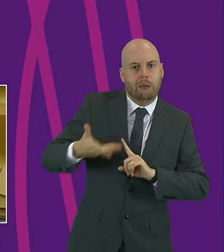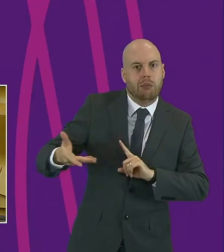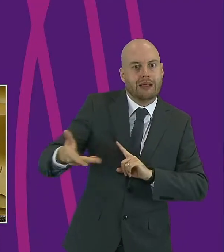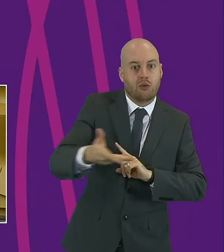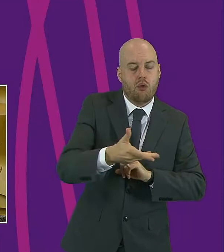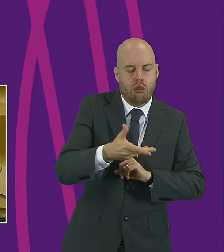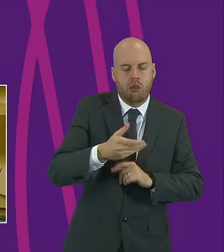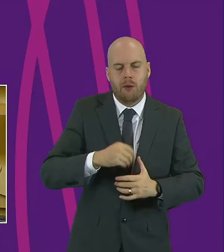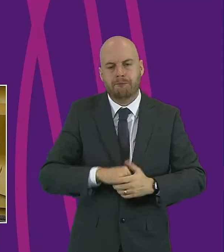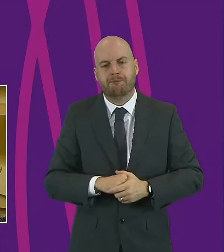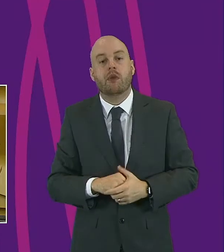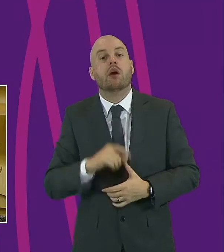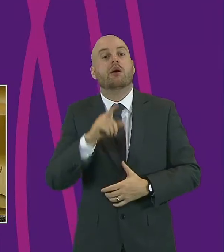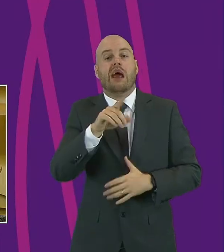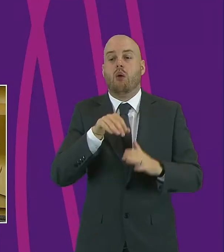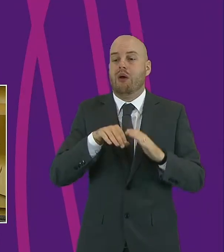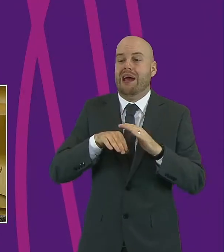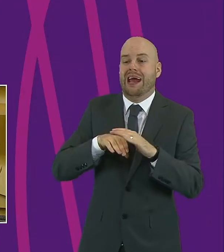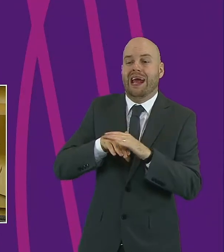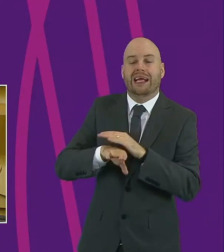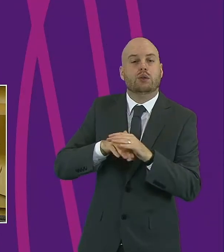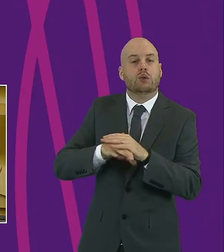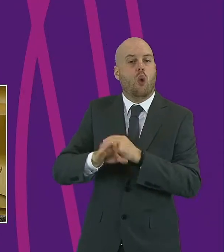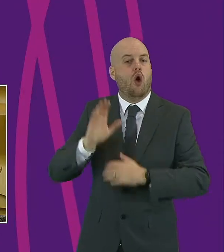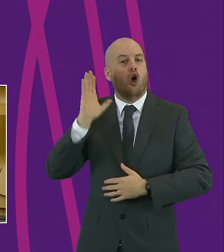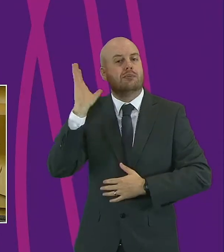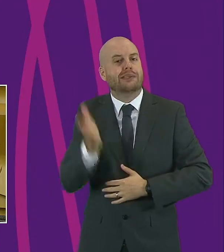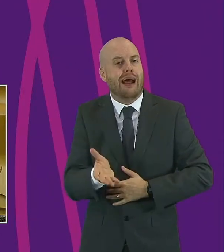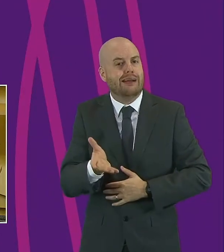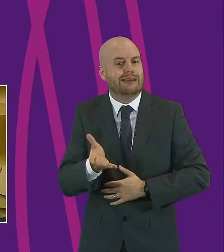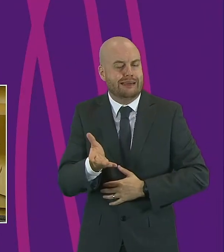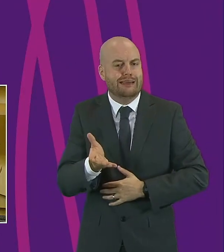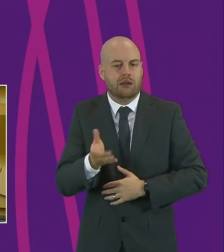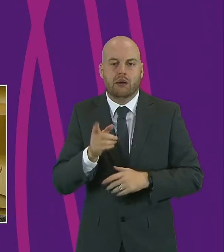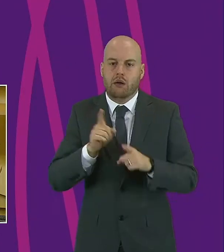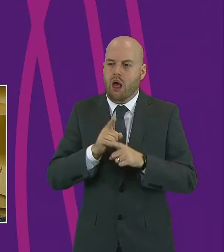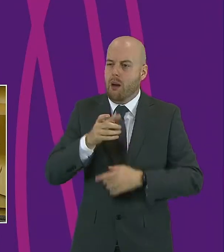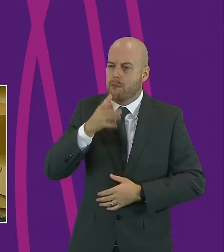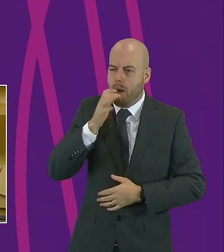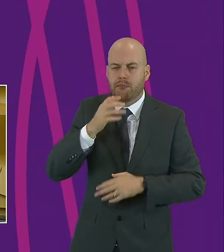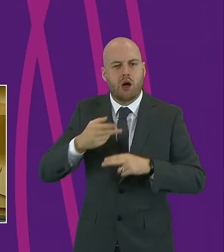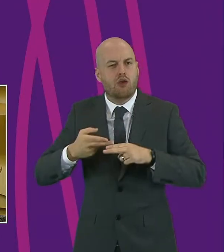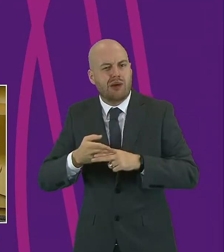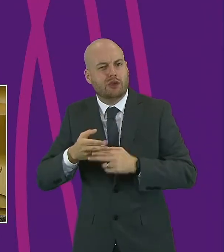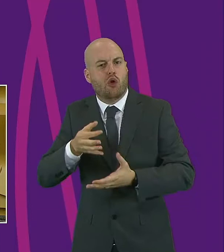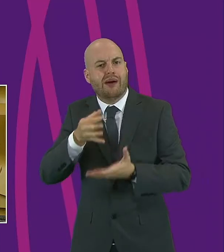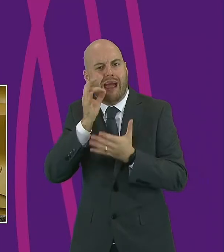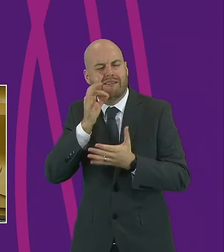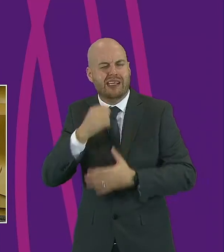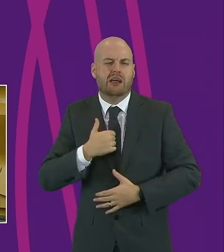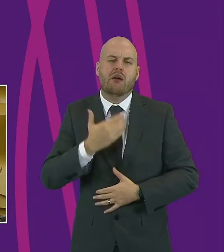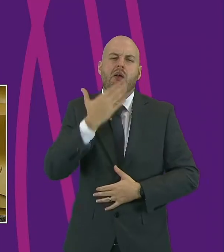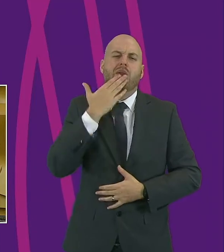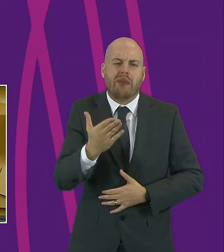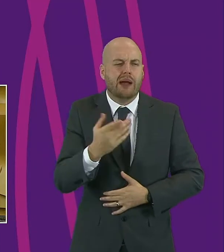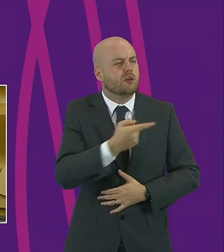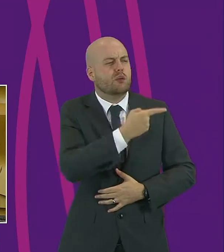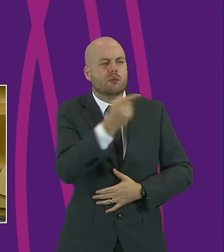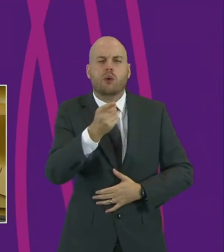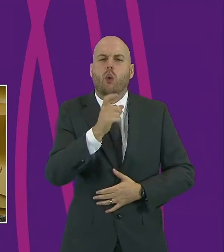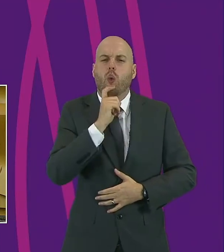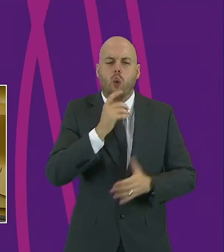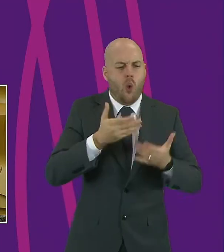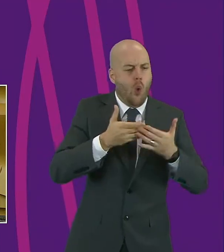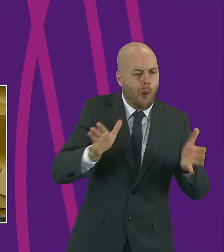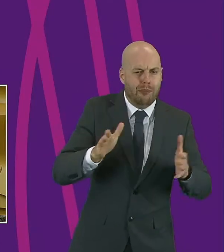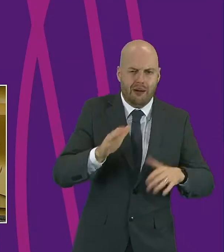indoor hospitality sector, I am grateful to the many pubs, restaurants and cafes who have opened responsibly and who have gone to great lengths